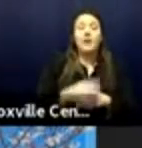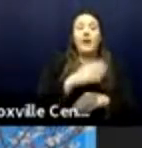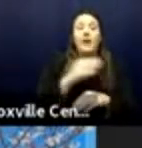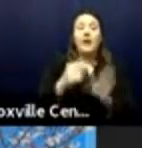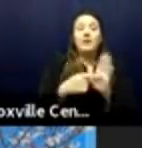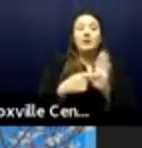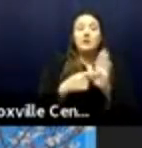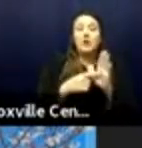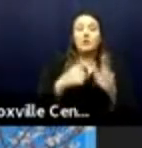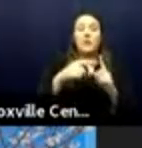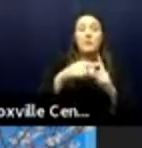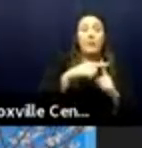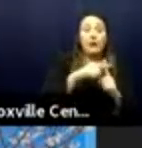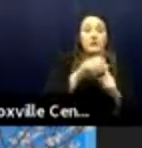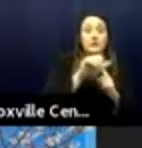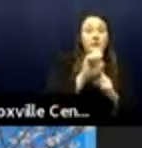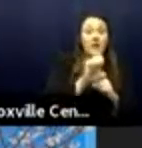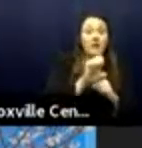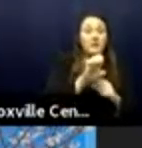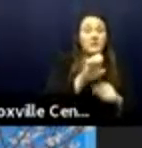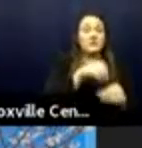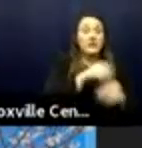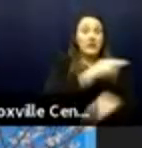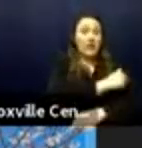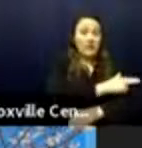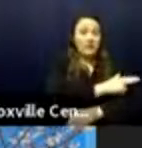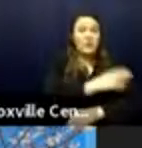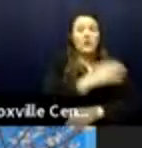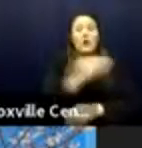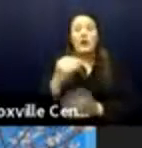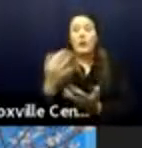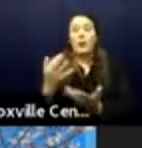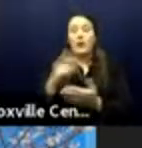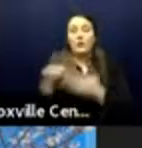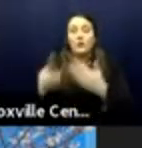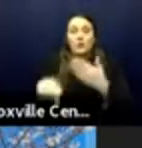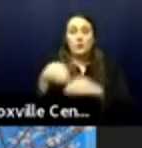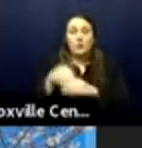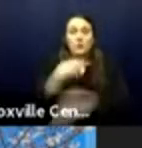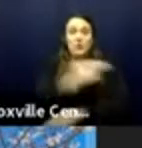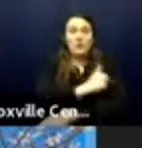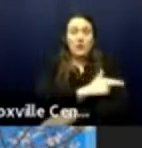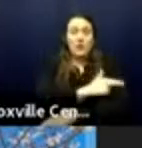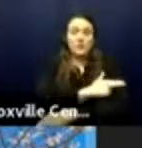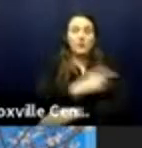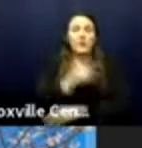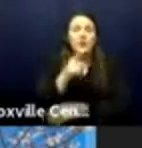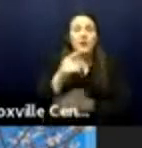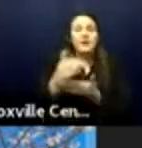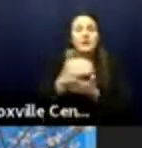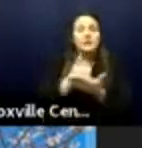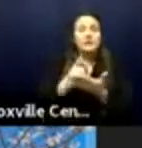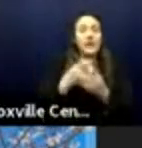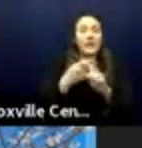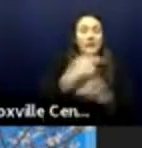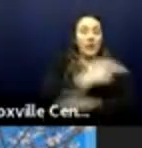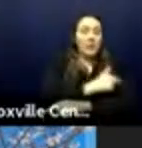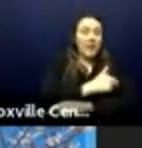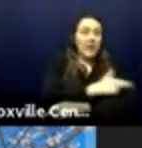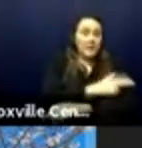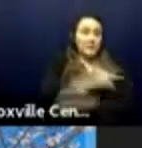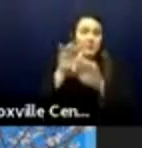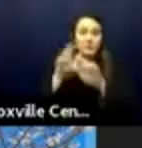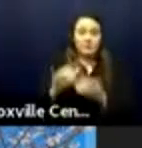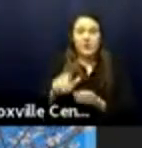with pending test results in the hospital. These data are gathered from the information hospitals put into the Tennessee Healthcare